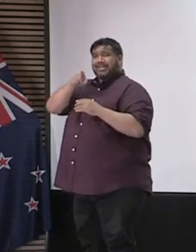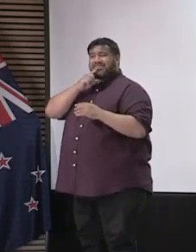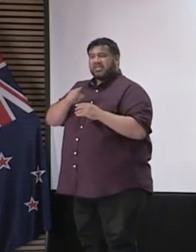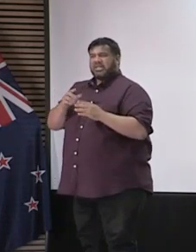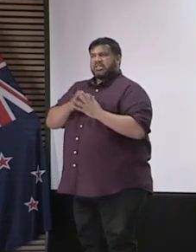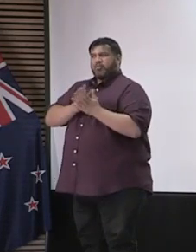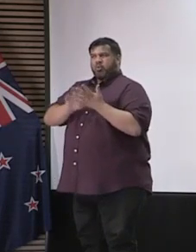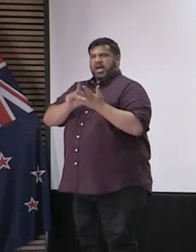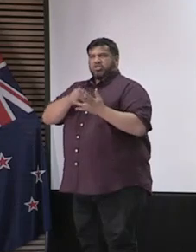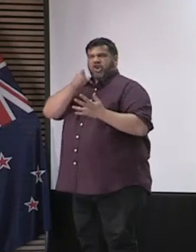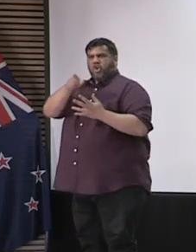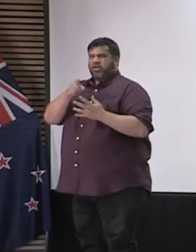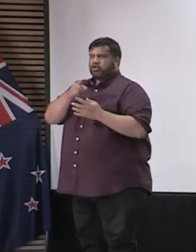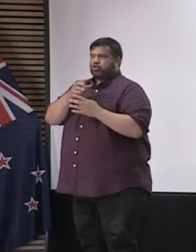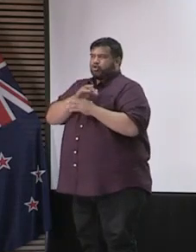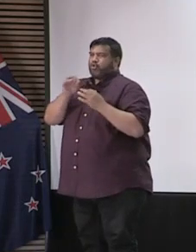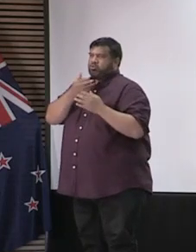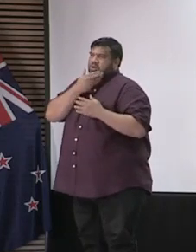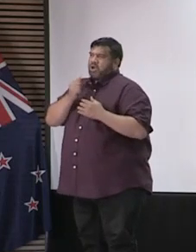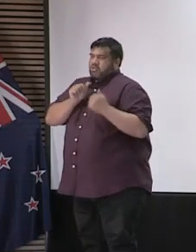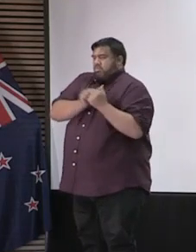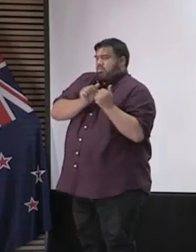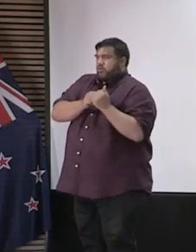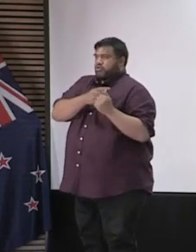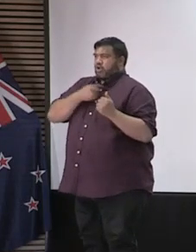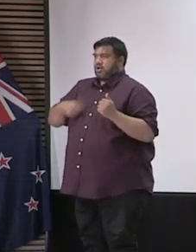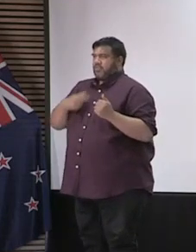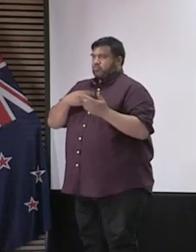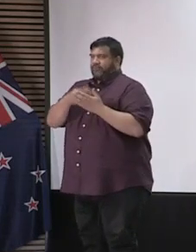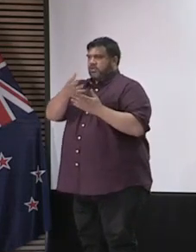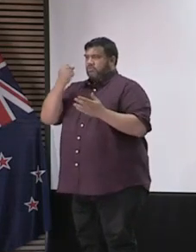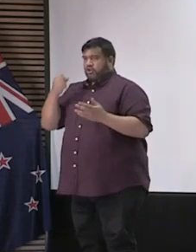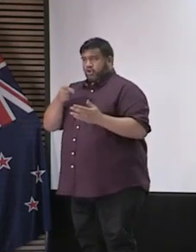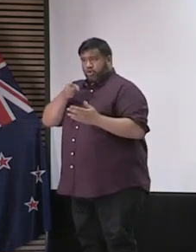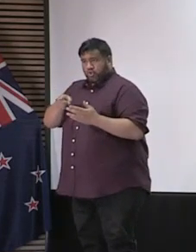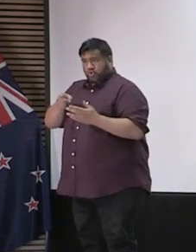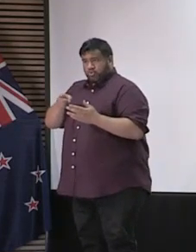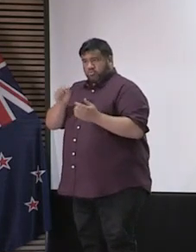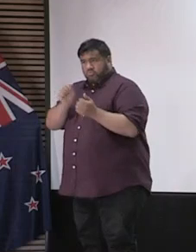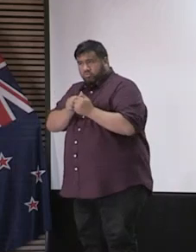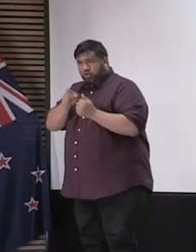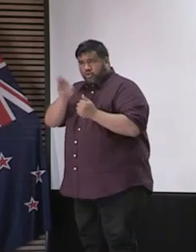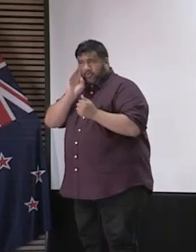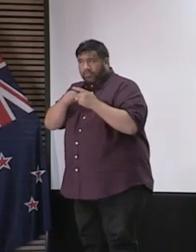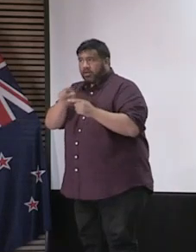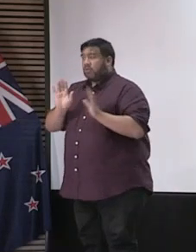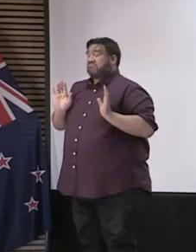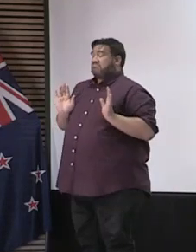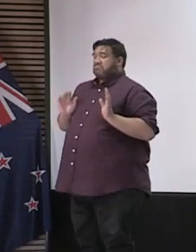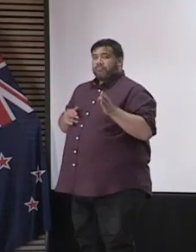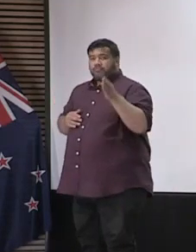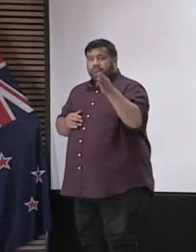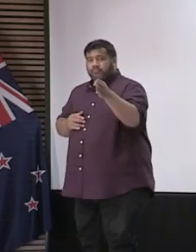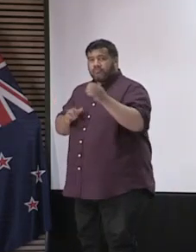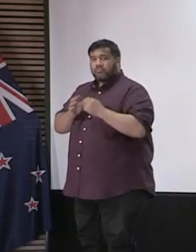being too kind to China and had kind of stopped people doing travel bans early enough. No. I know you were allowed to dignify it with a response, the 5G, the